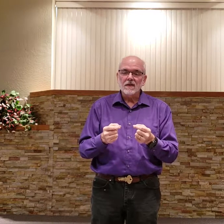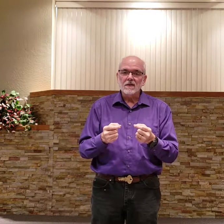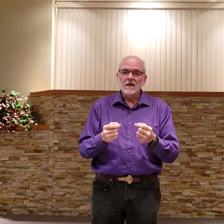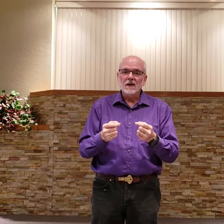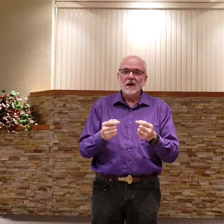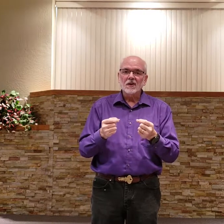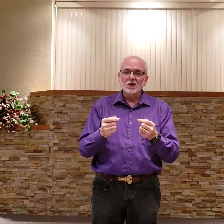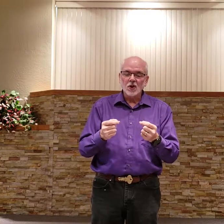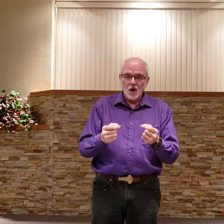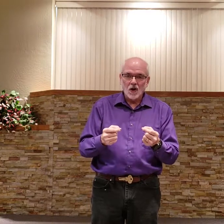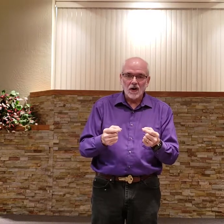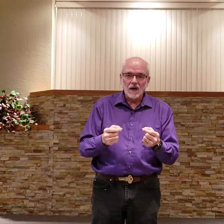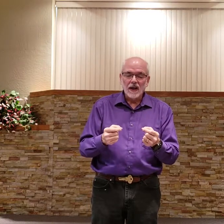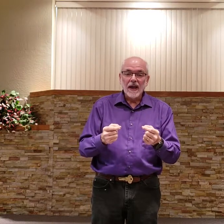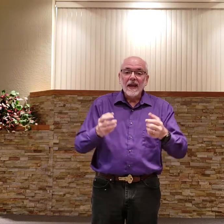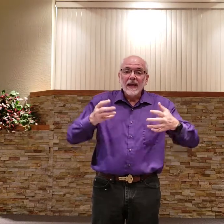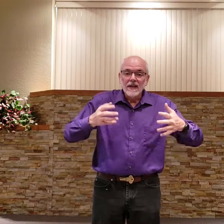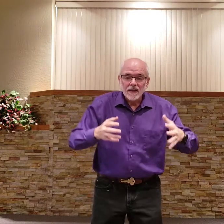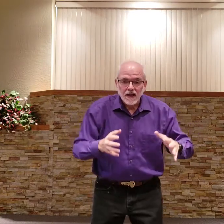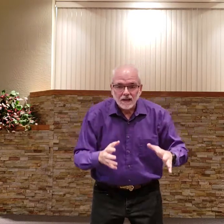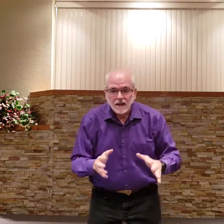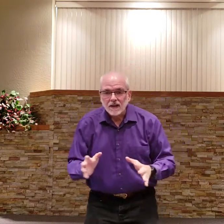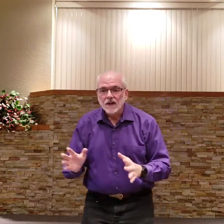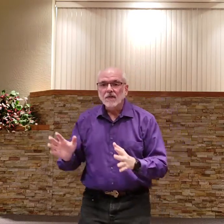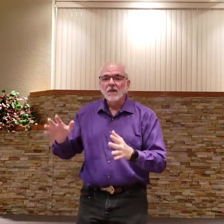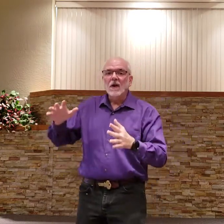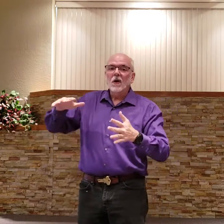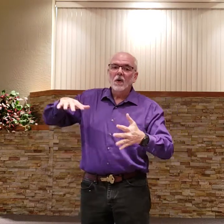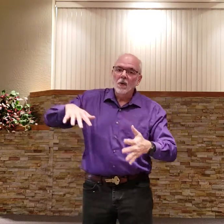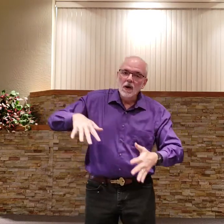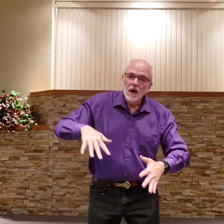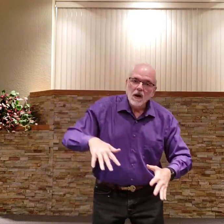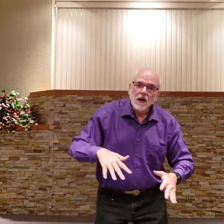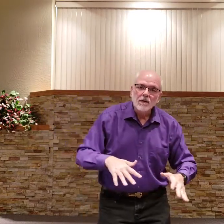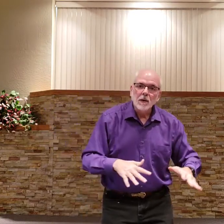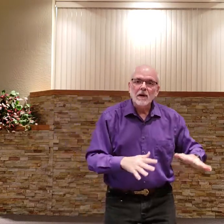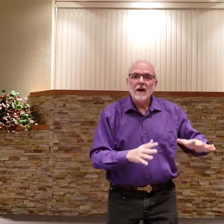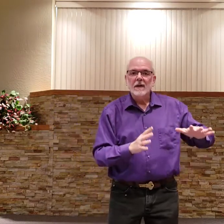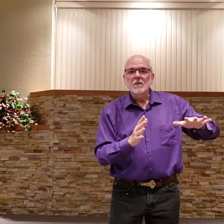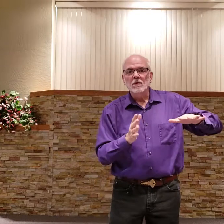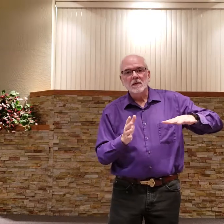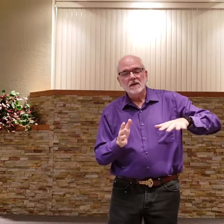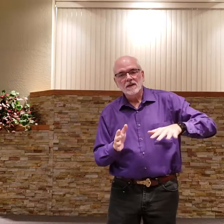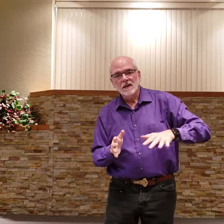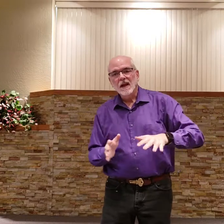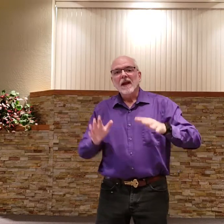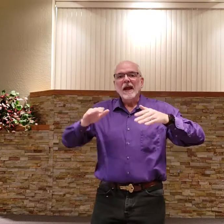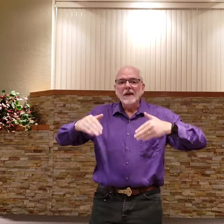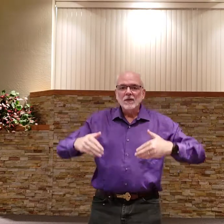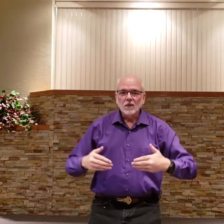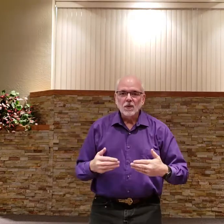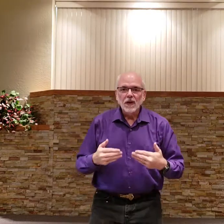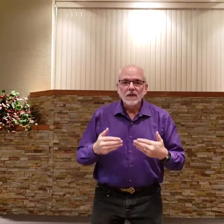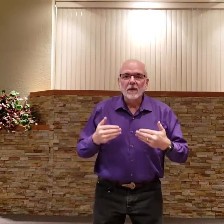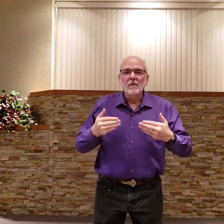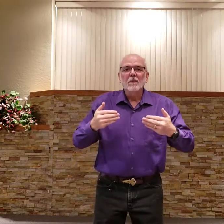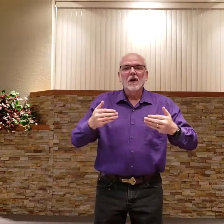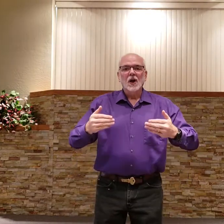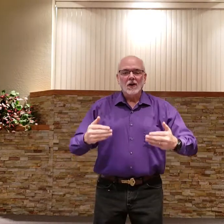hears a song is in the flow of your body movements and the rhythm of